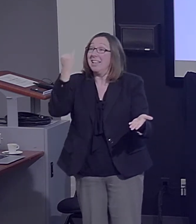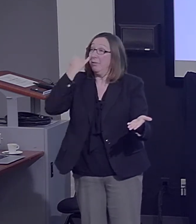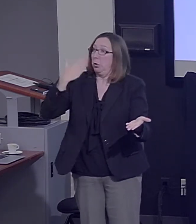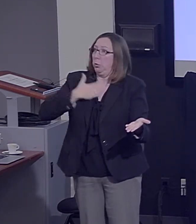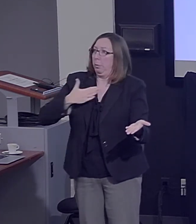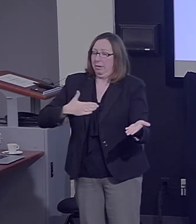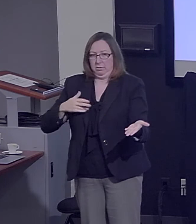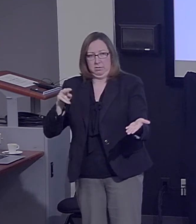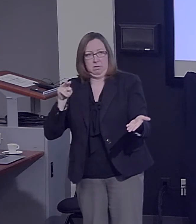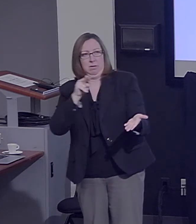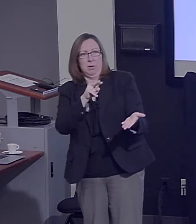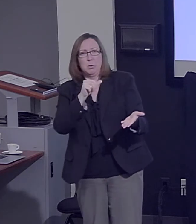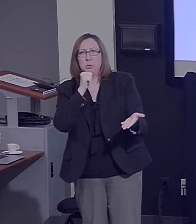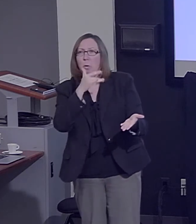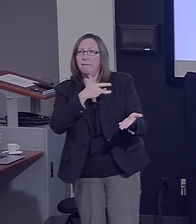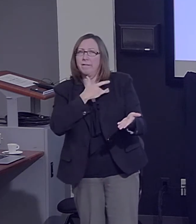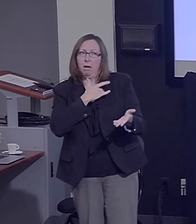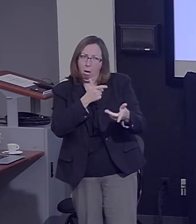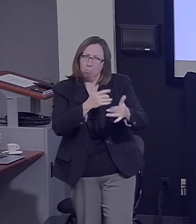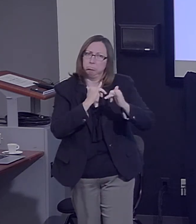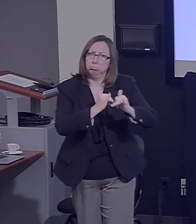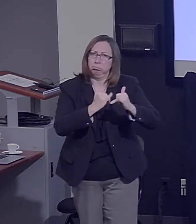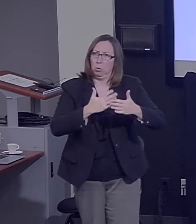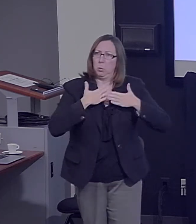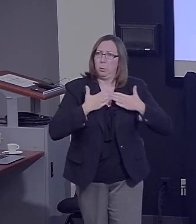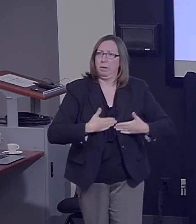obvious why you don't have to do it.